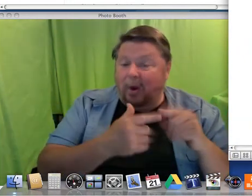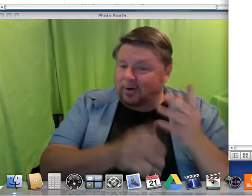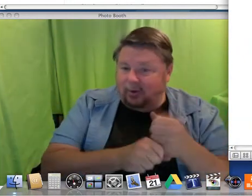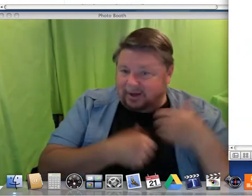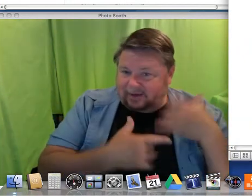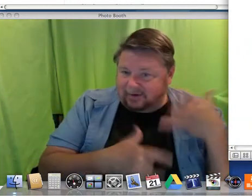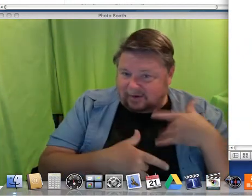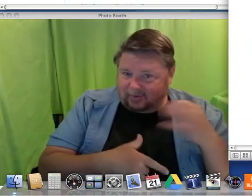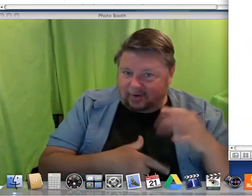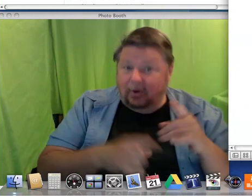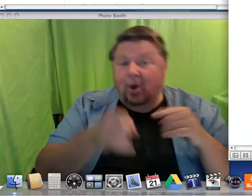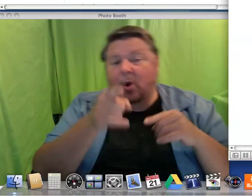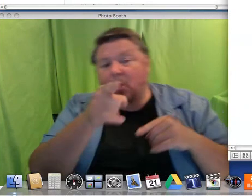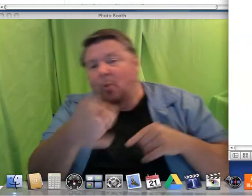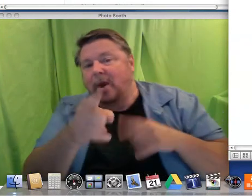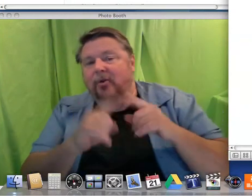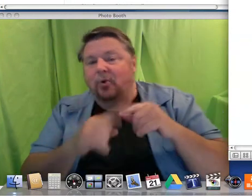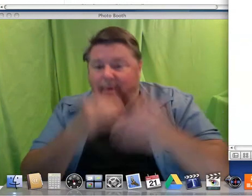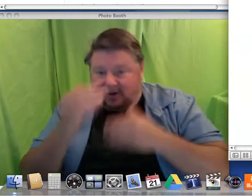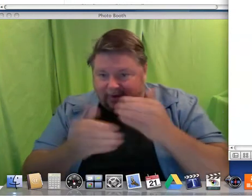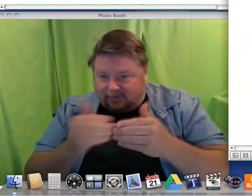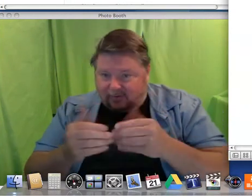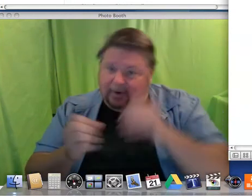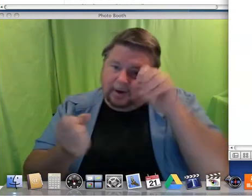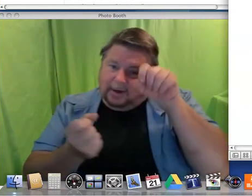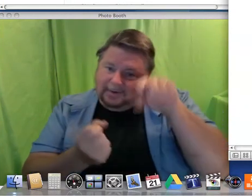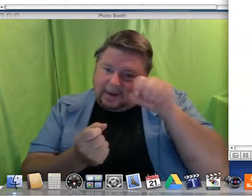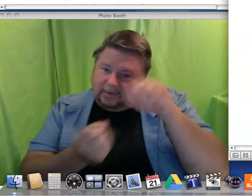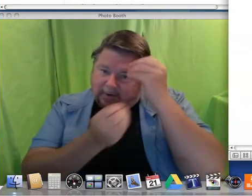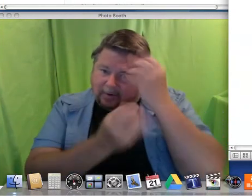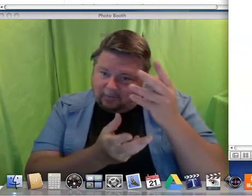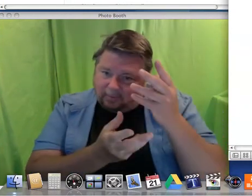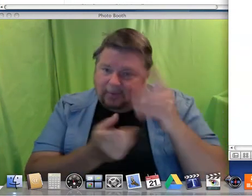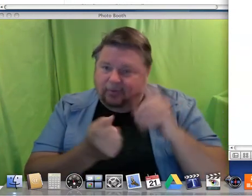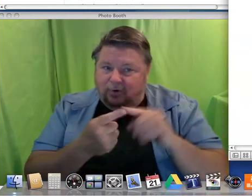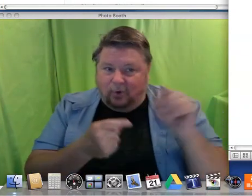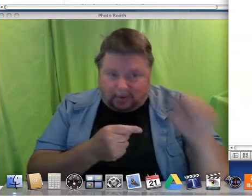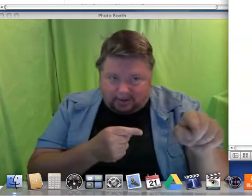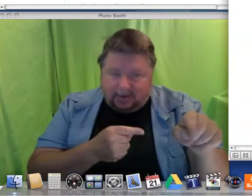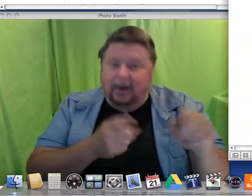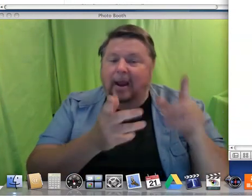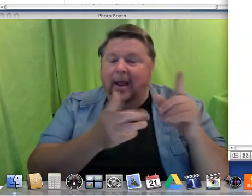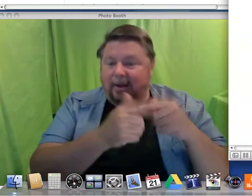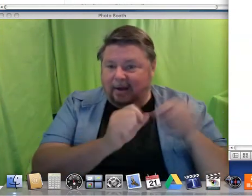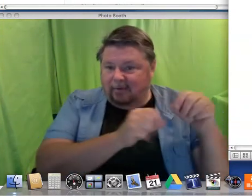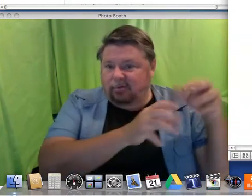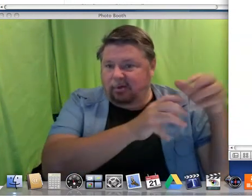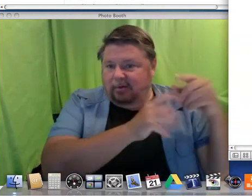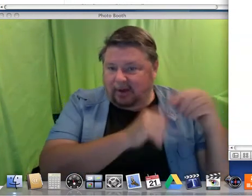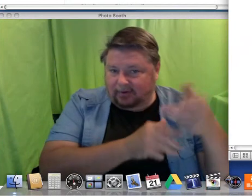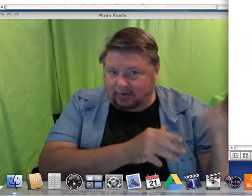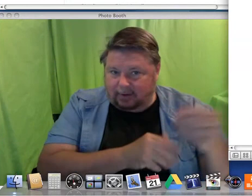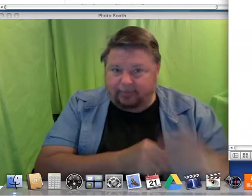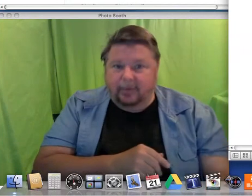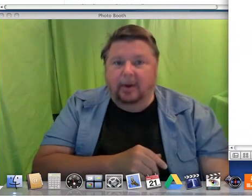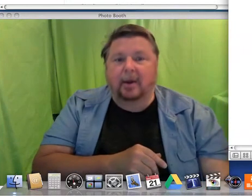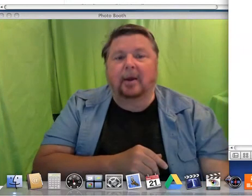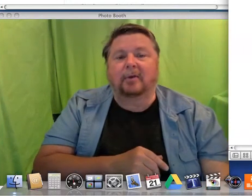when do you get that sensation of sound? When your processor sends information to it, and then it does its